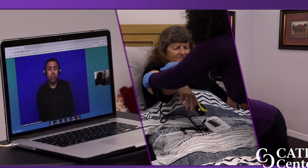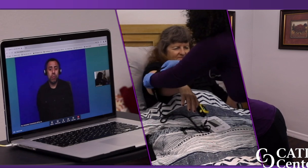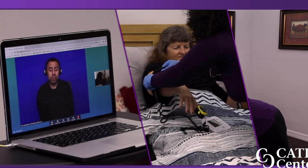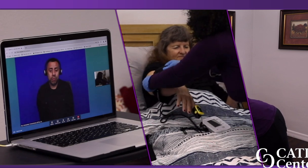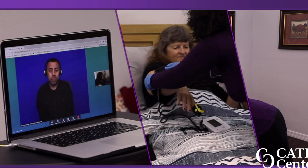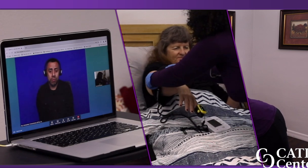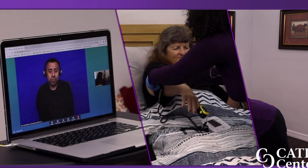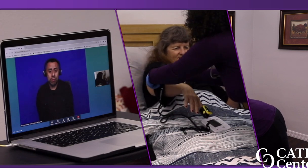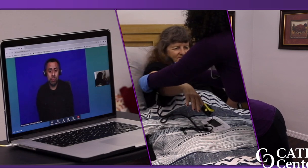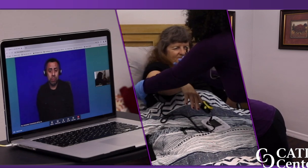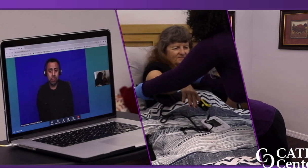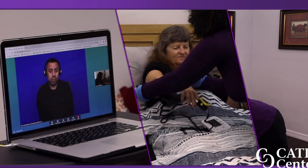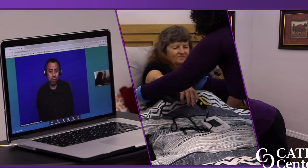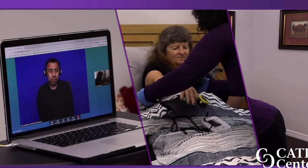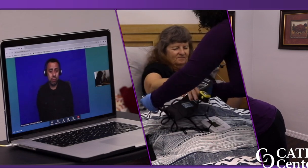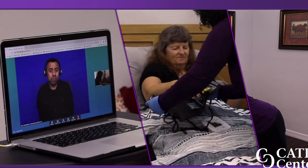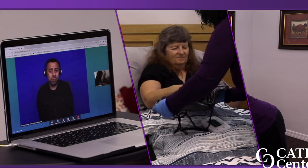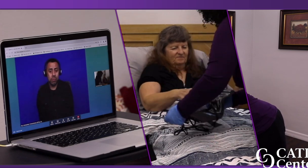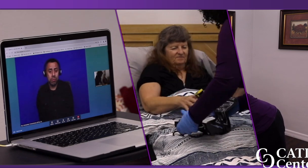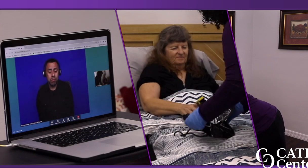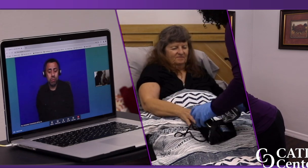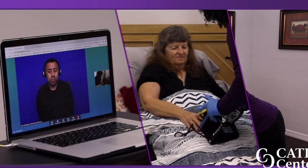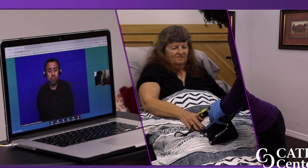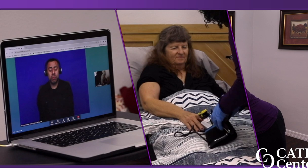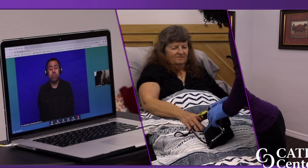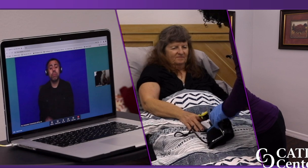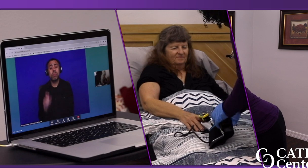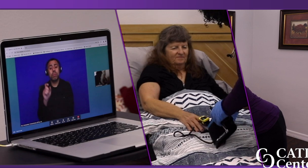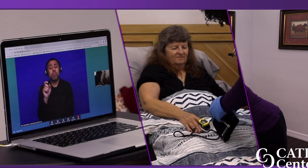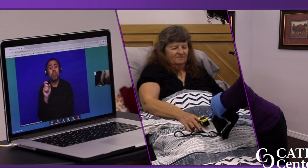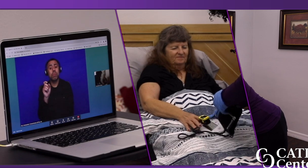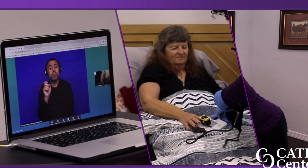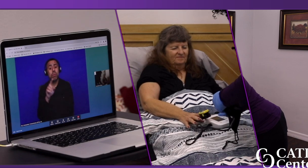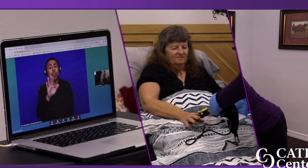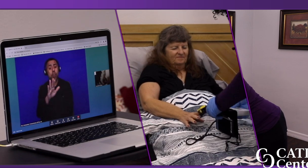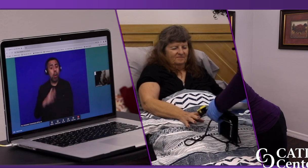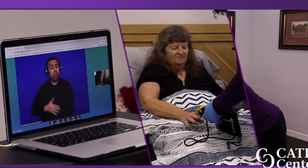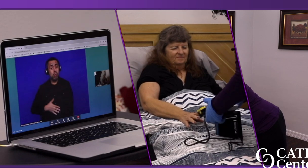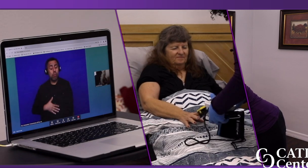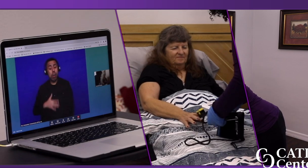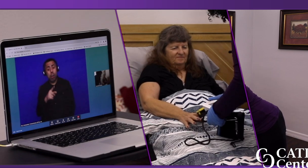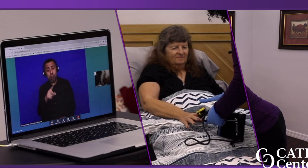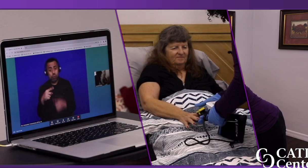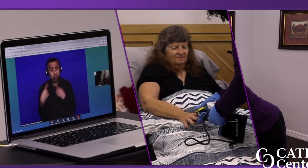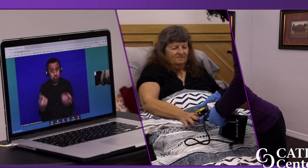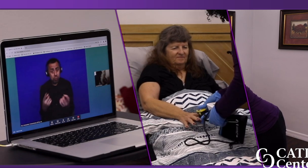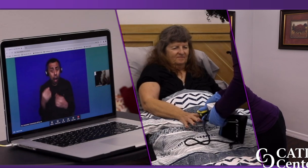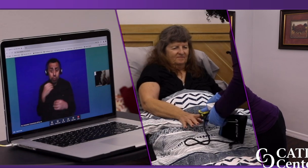How is your appetite? Do you have a good diet? Is it normal?